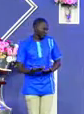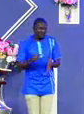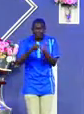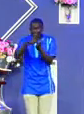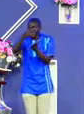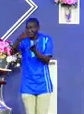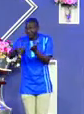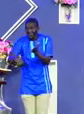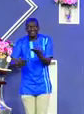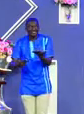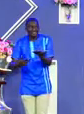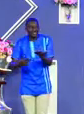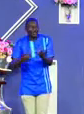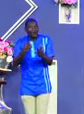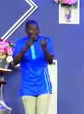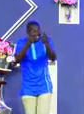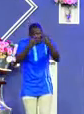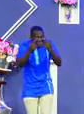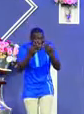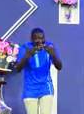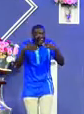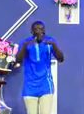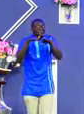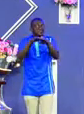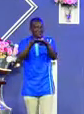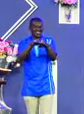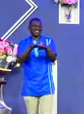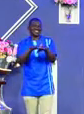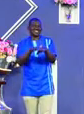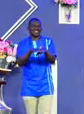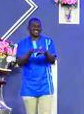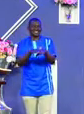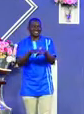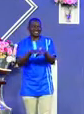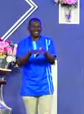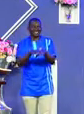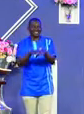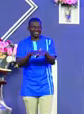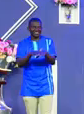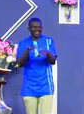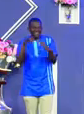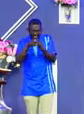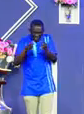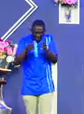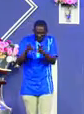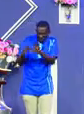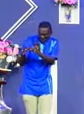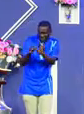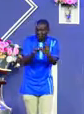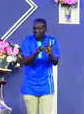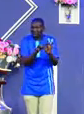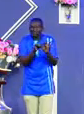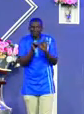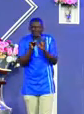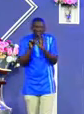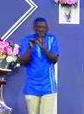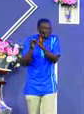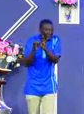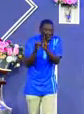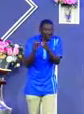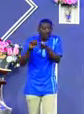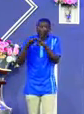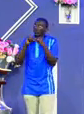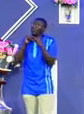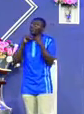Ekitegeeza kye tugenda okukkiriziganyaako, implying that what we are going to agree upon in a corporate way, abasumba bwe banaasituka